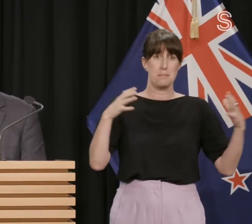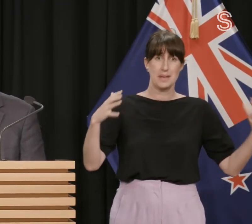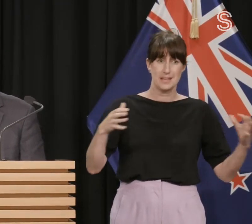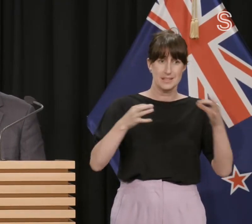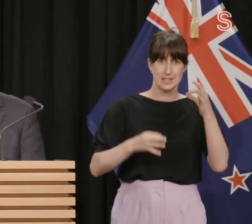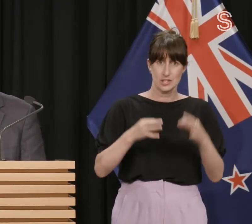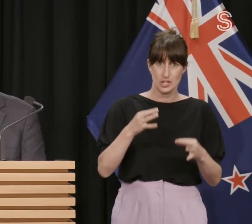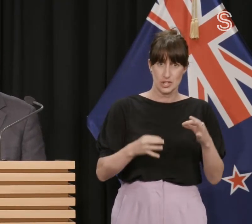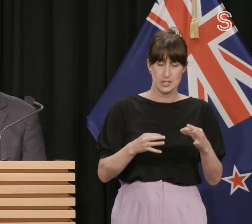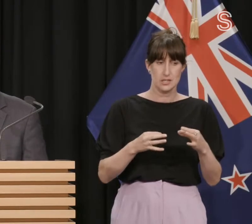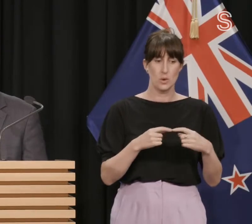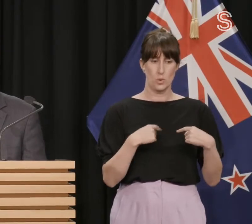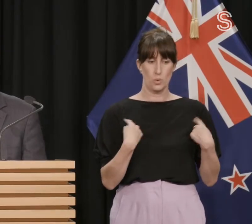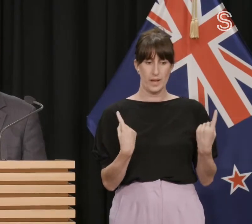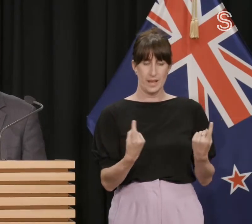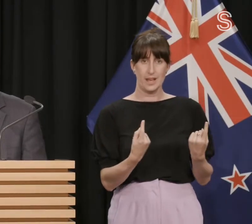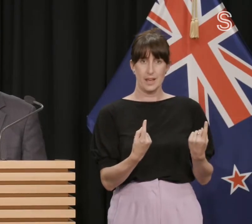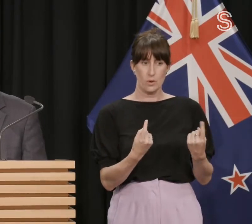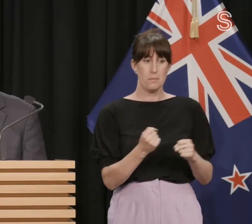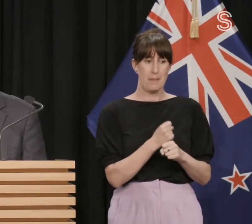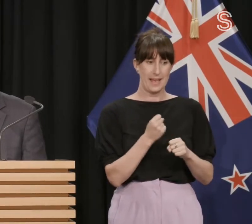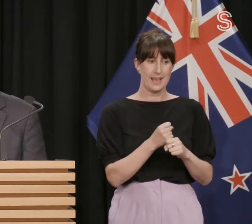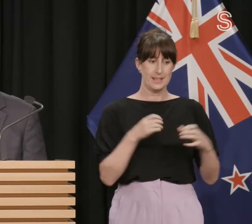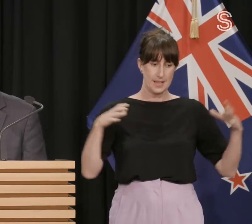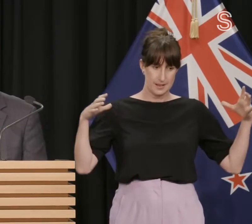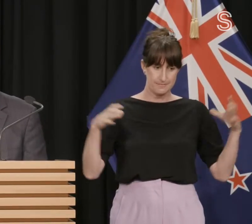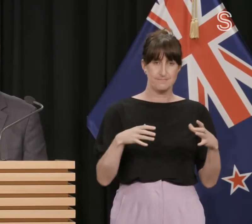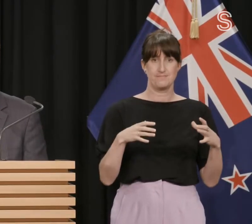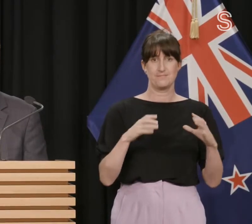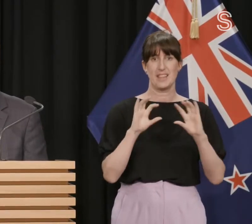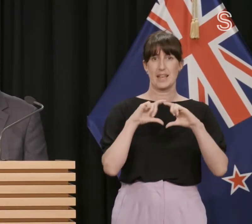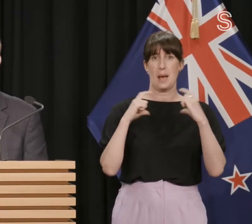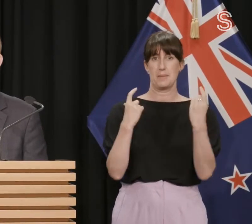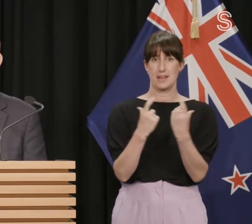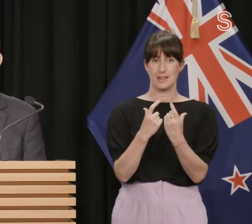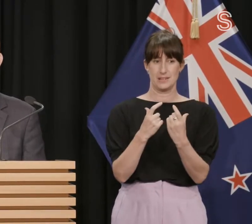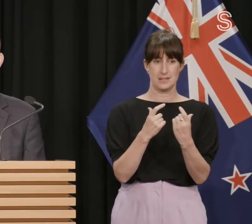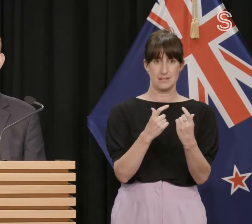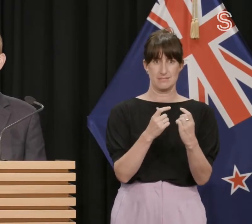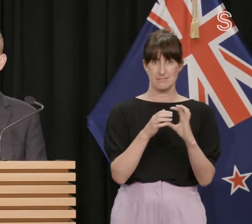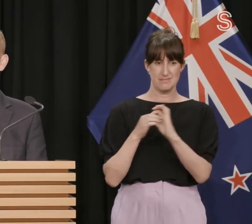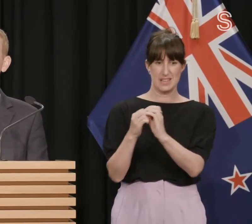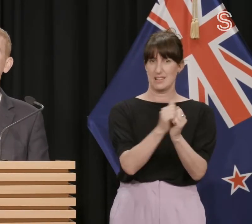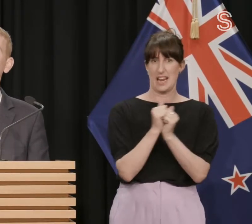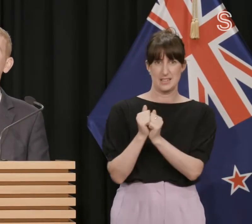about what actually happens, as we always do, through the cabinet collective.